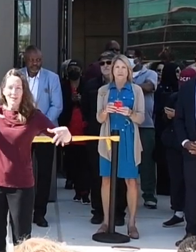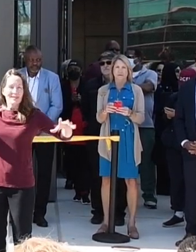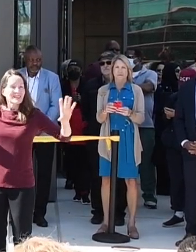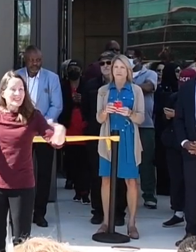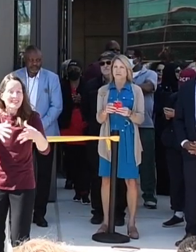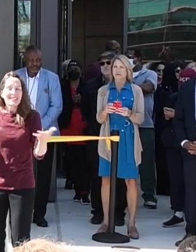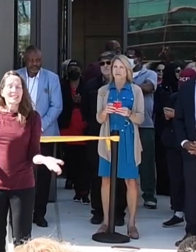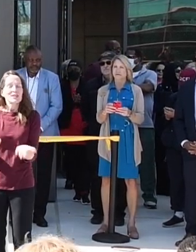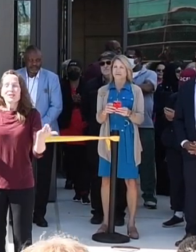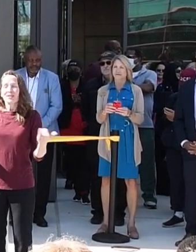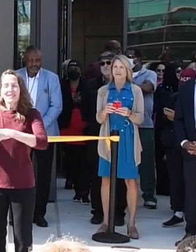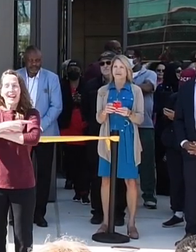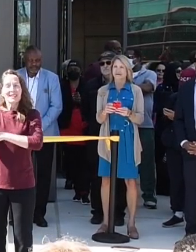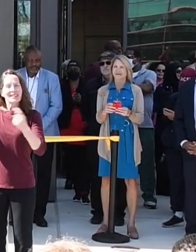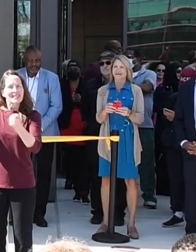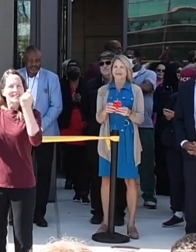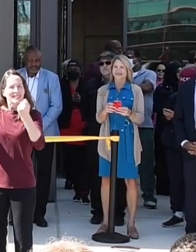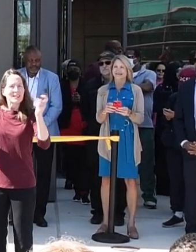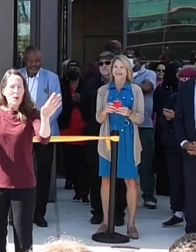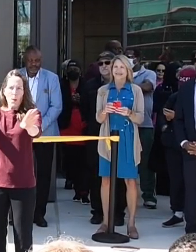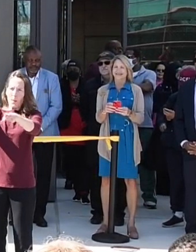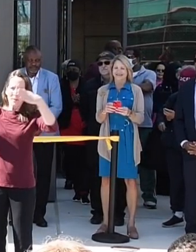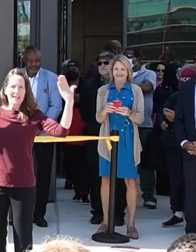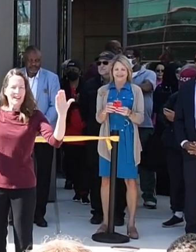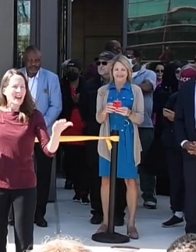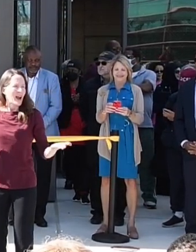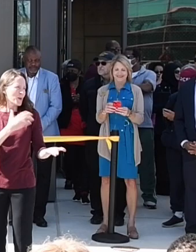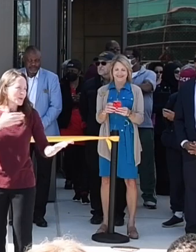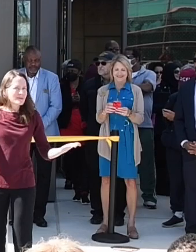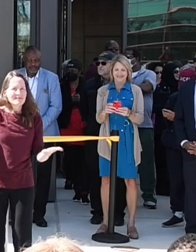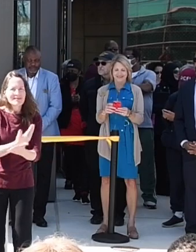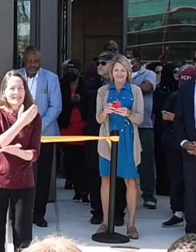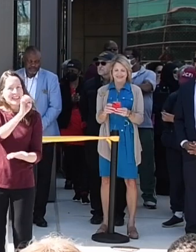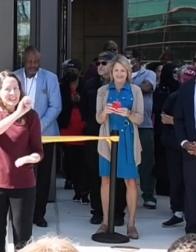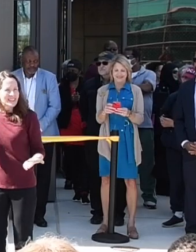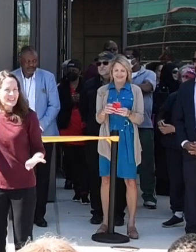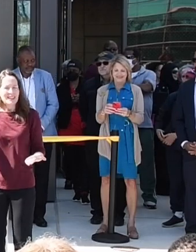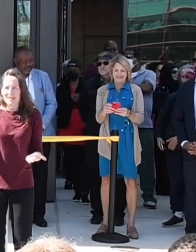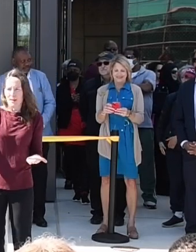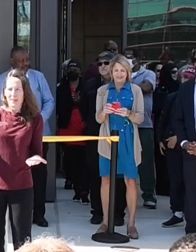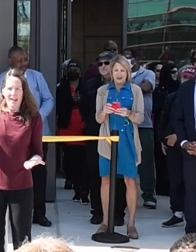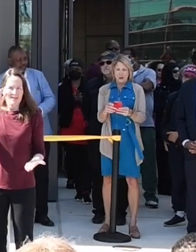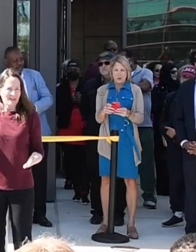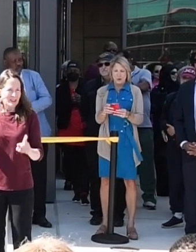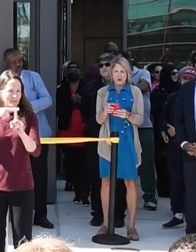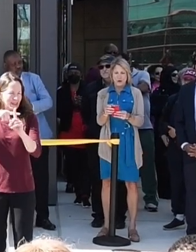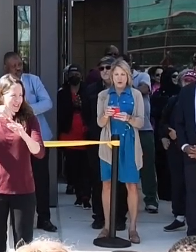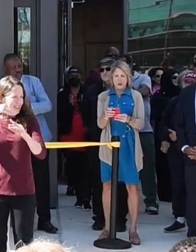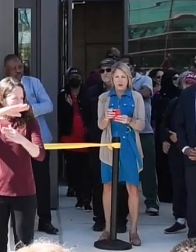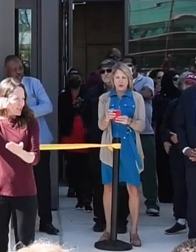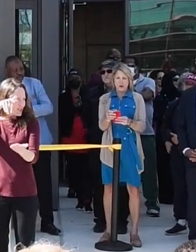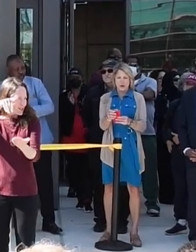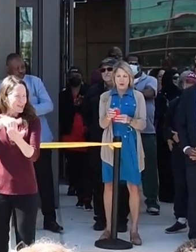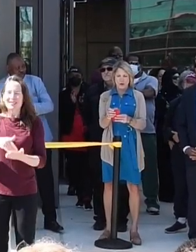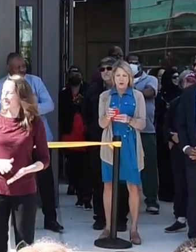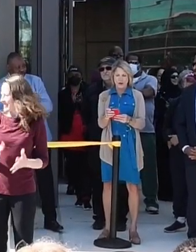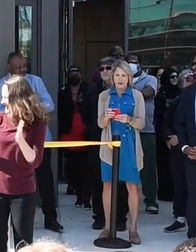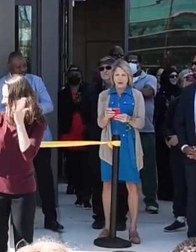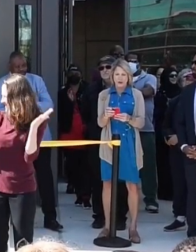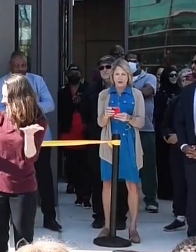grand opening of our brand new East Columbia 50 Plus Center. Woo!